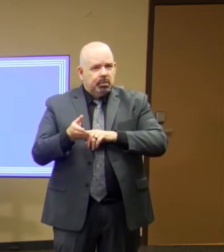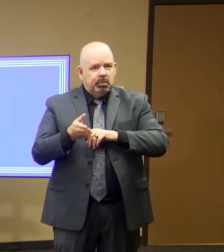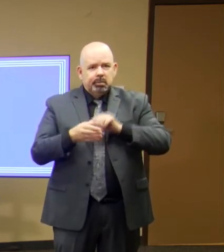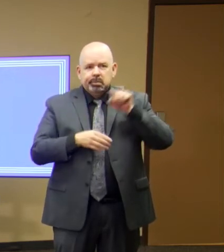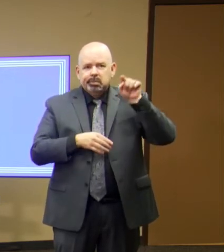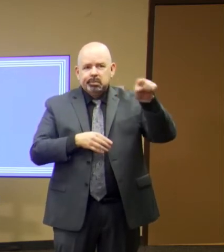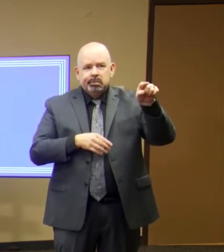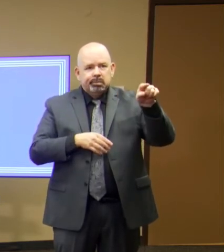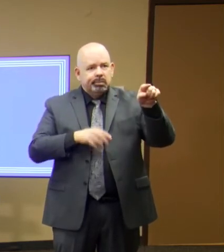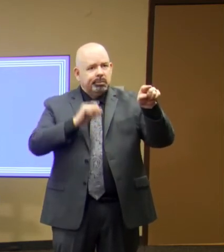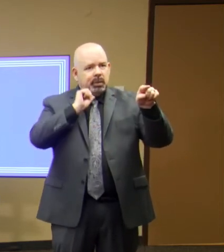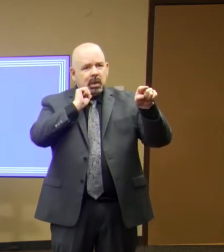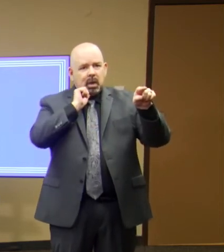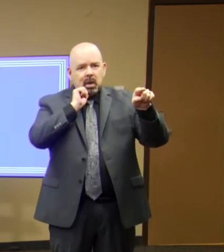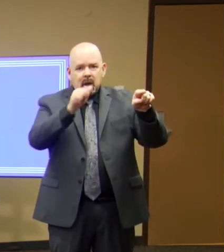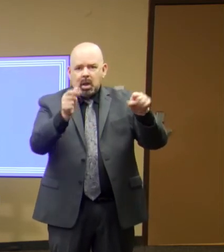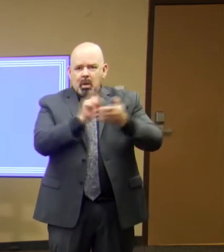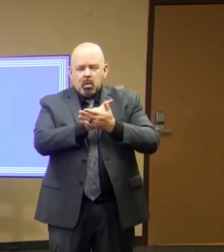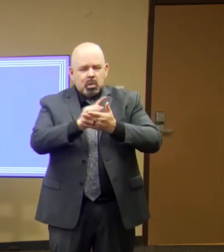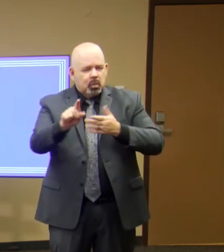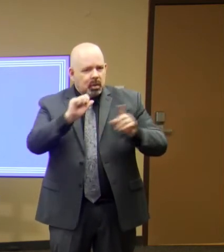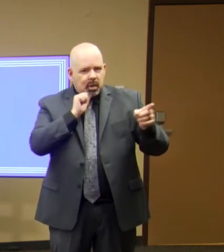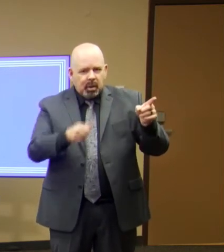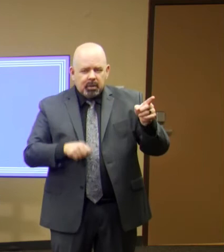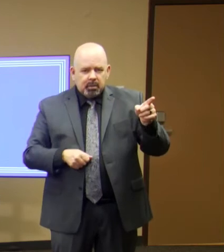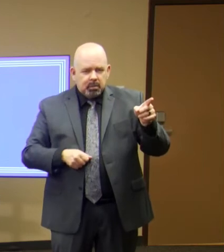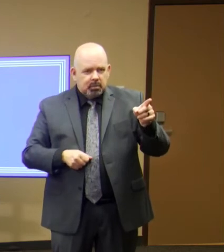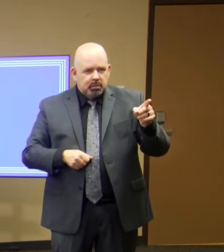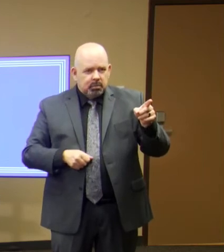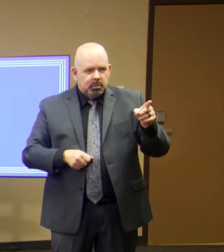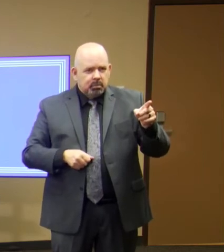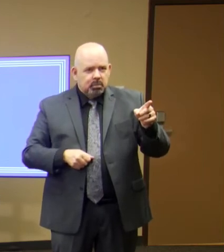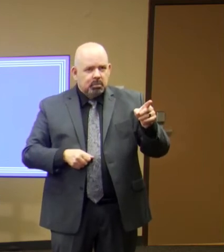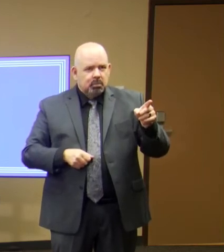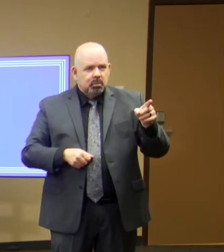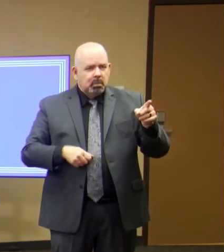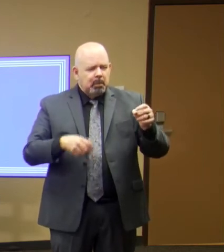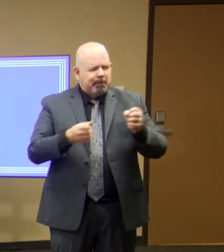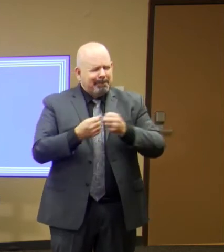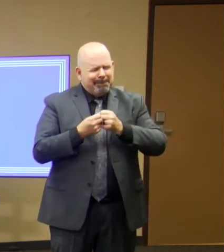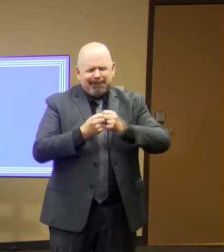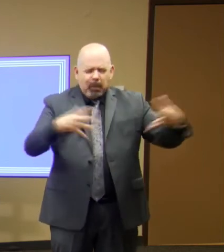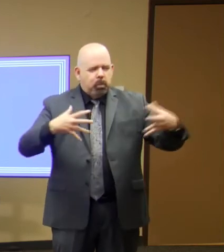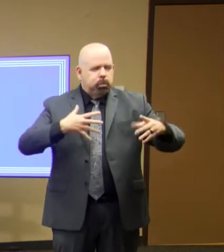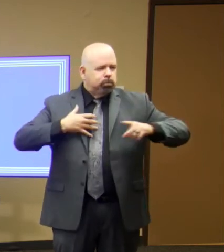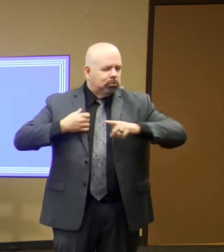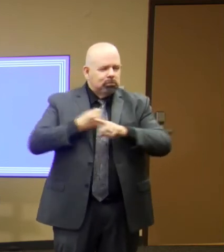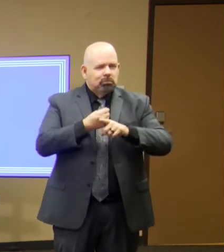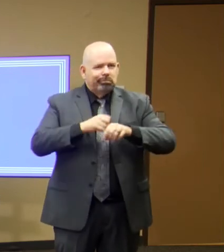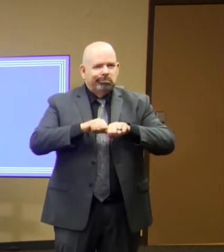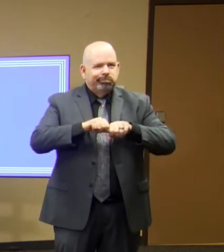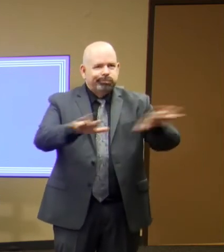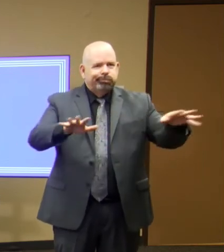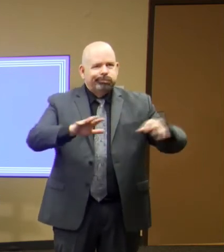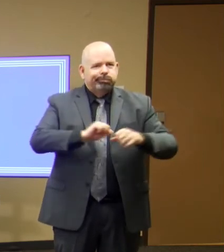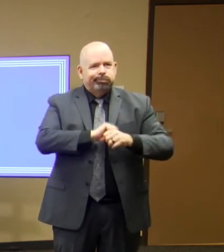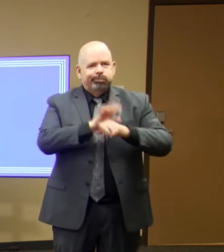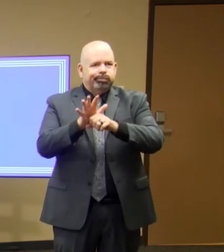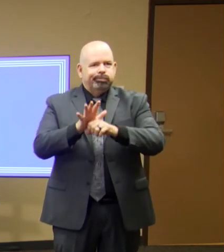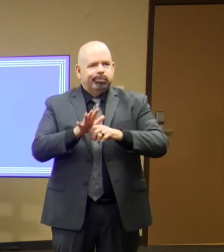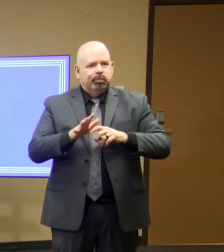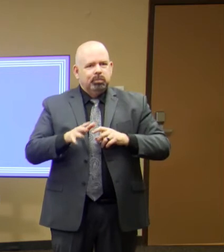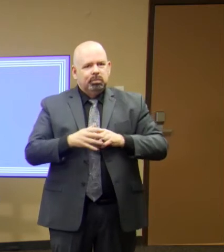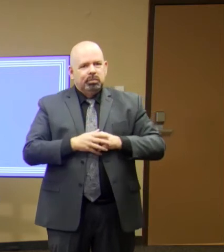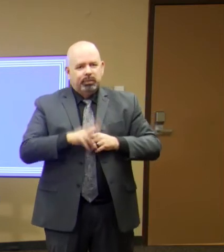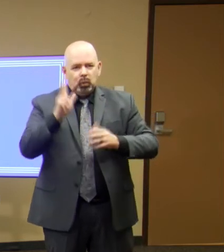days, right? I mean, you're seeing this explosive growth now in the number of new cases each day. That